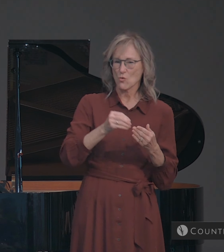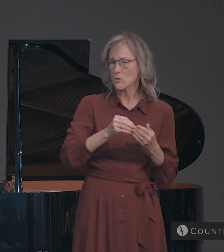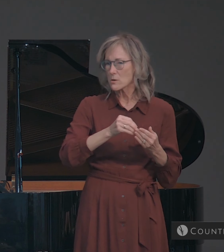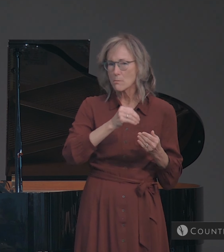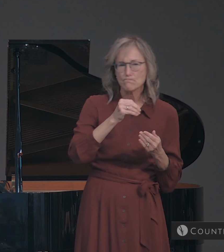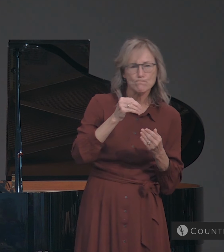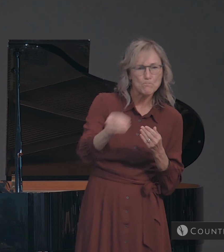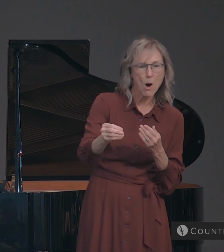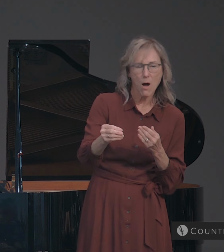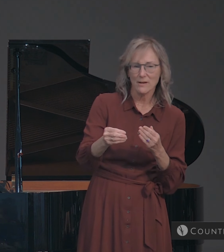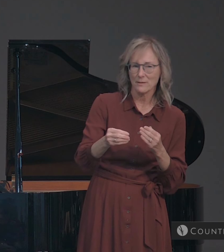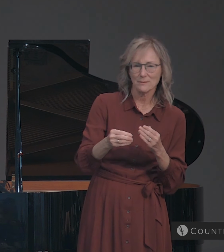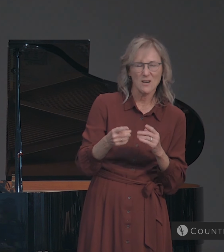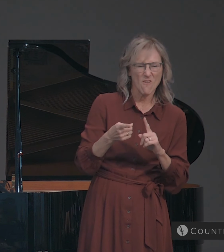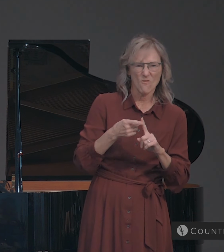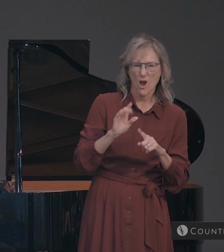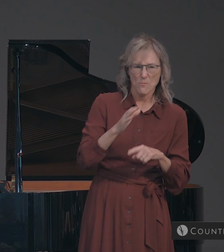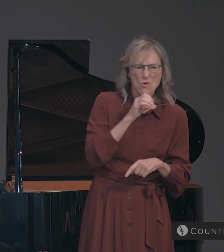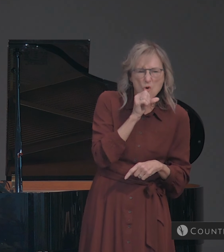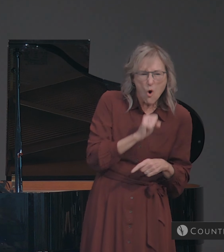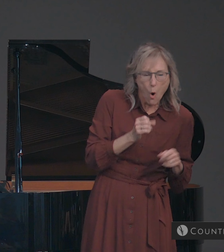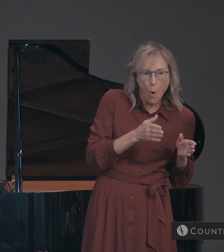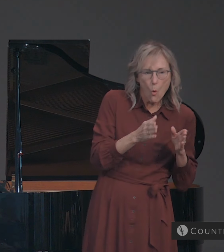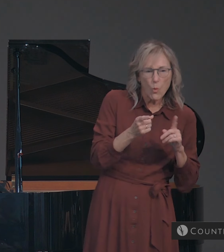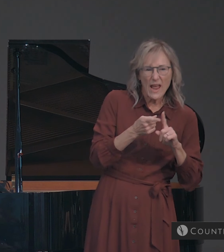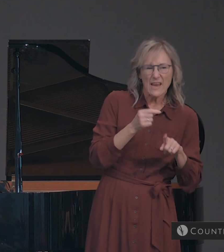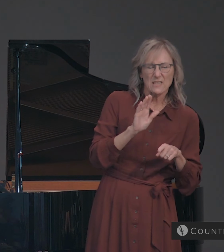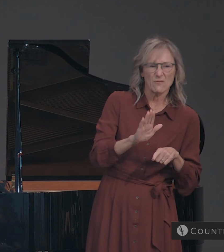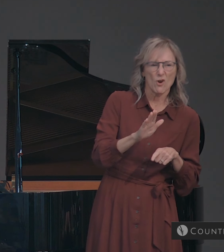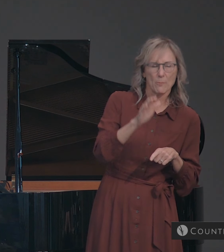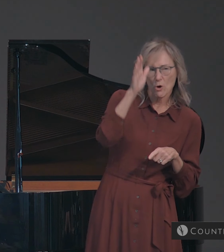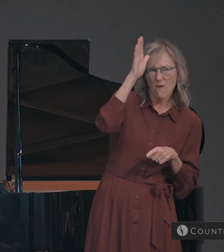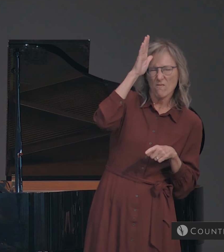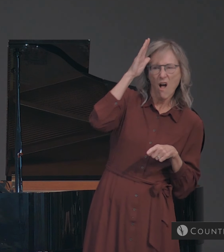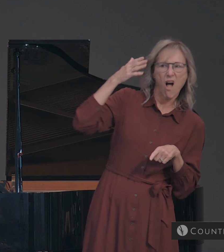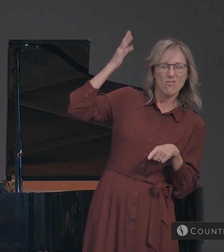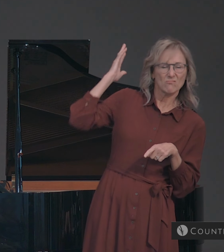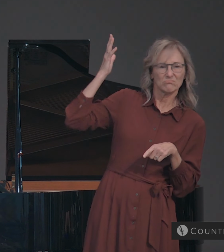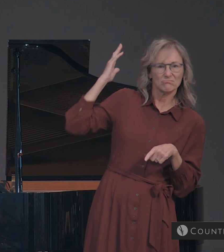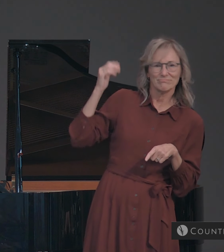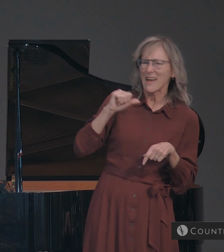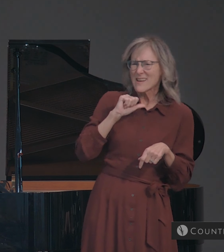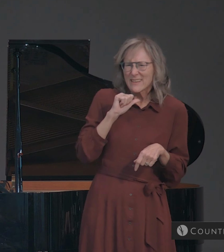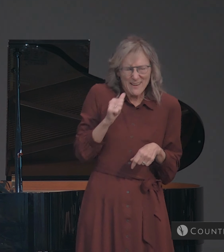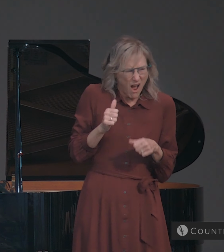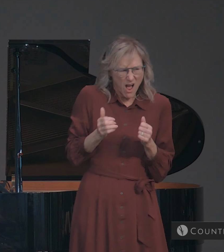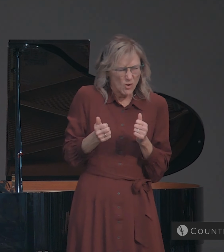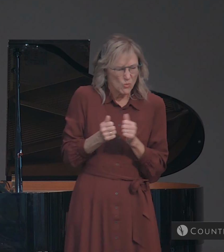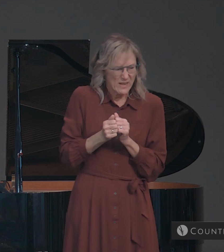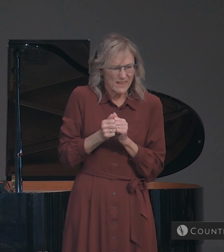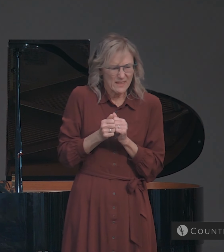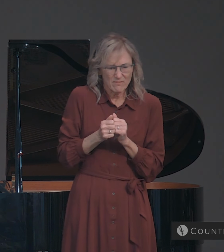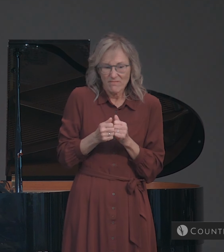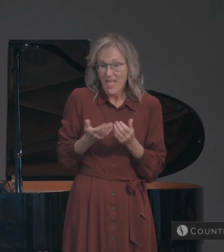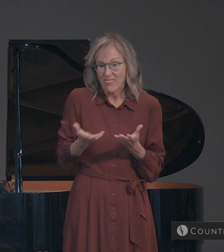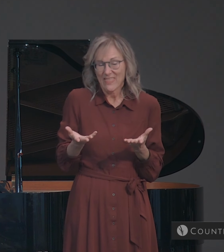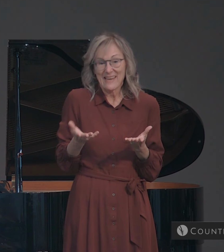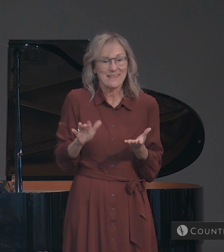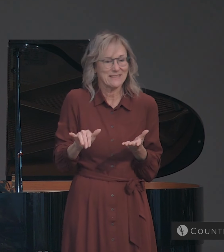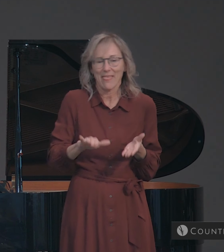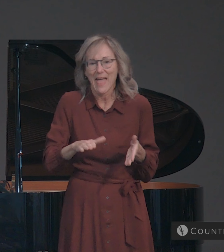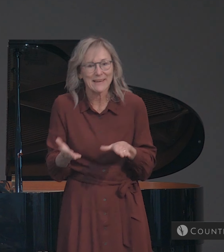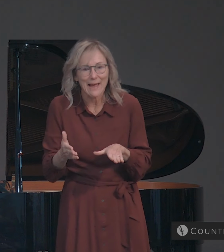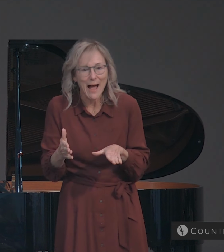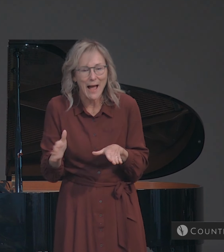the futile ways inherited from your forefathers, not with perishable things such as silver or gold, but with